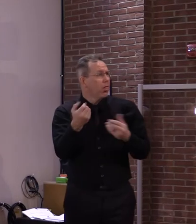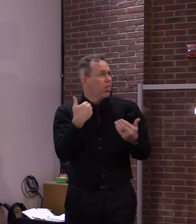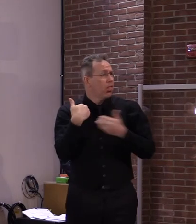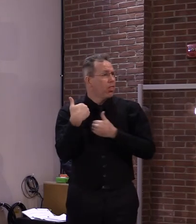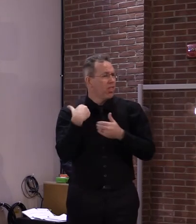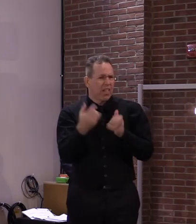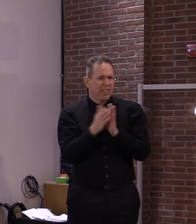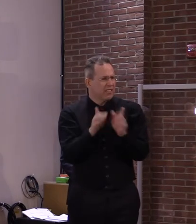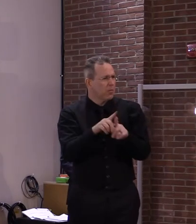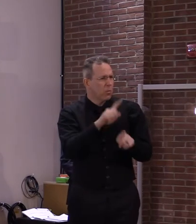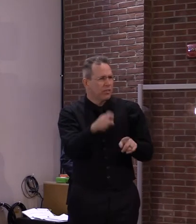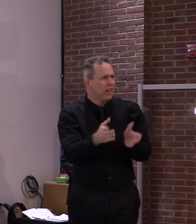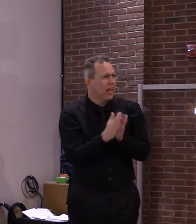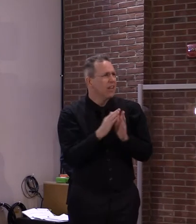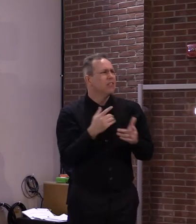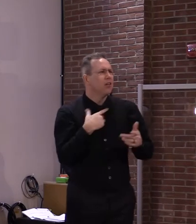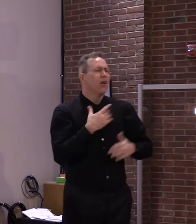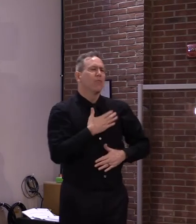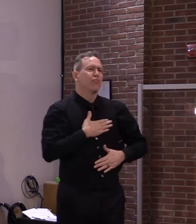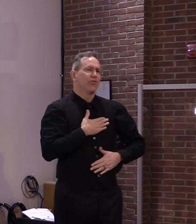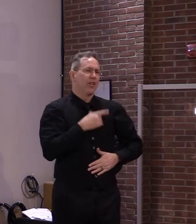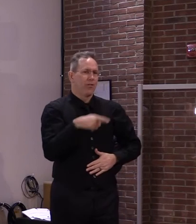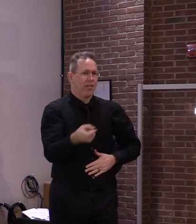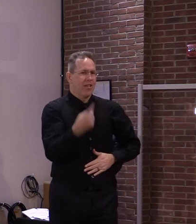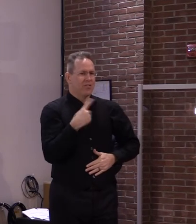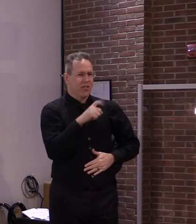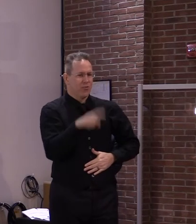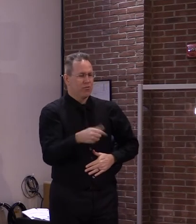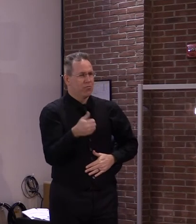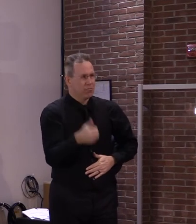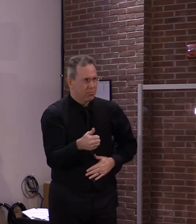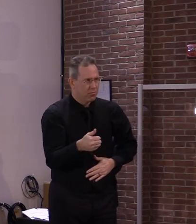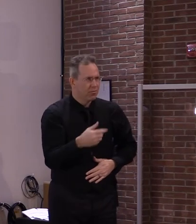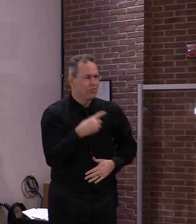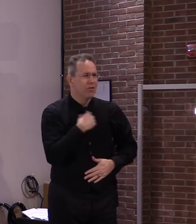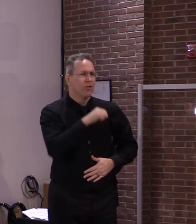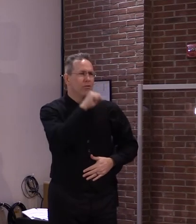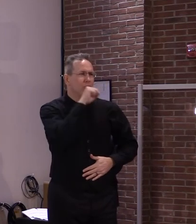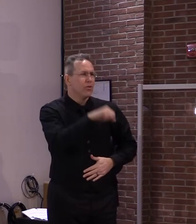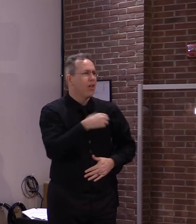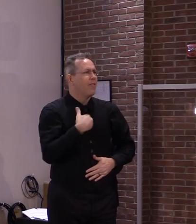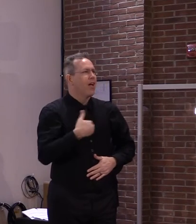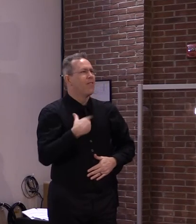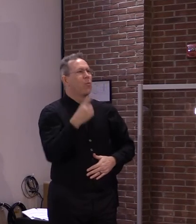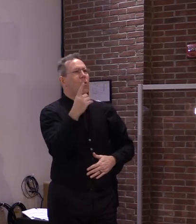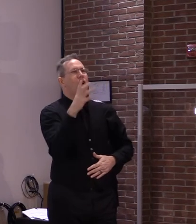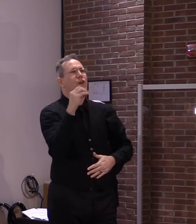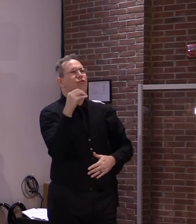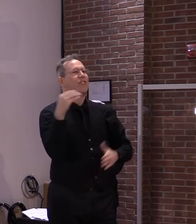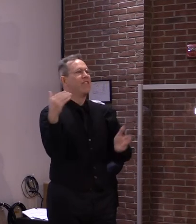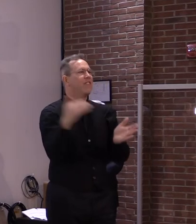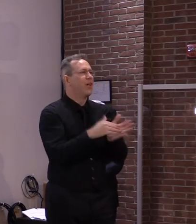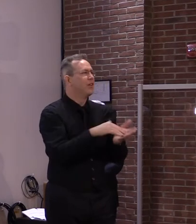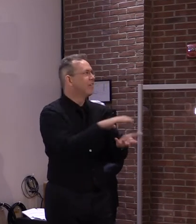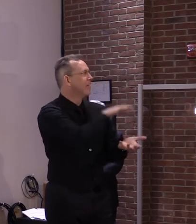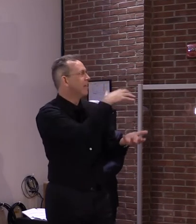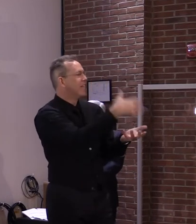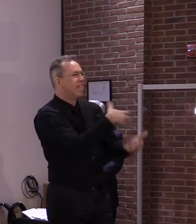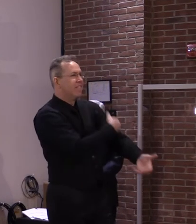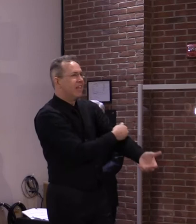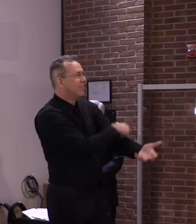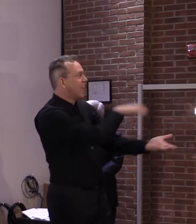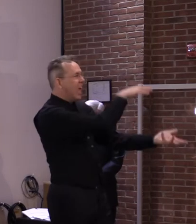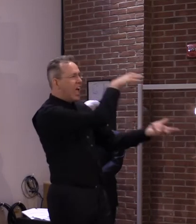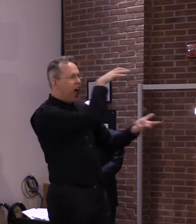we're very much appreciative of that and we would love to have a hundred thousand doses a day to deliver to the population so we could use everybody